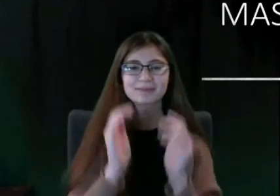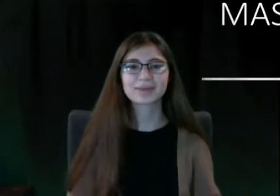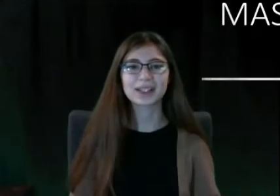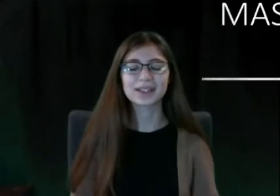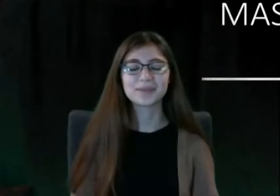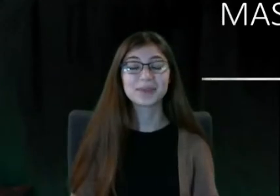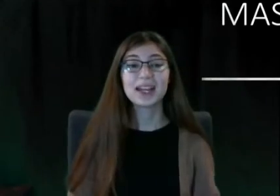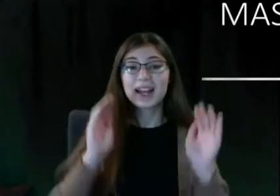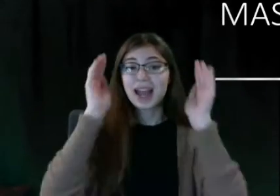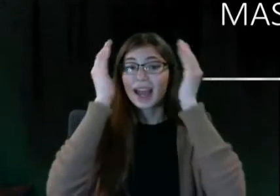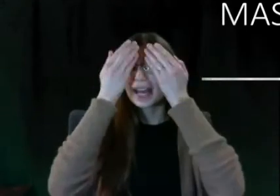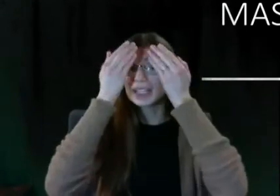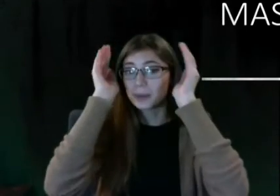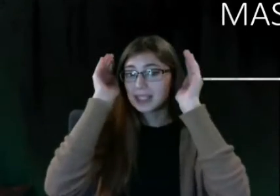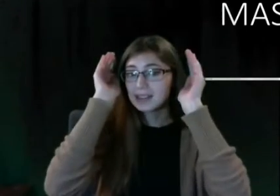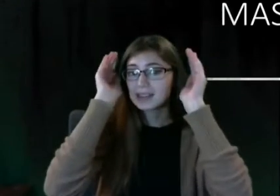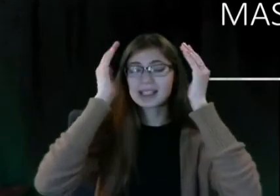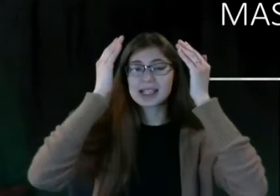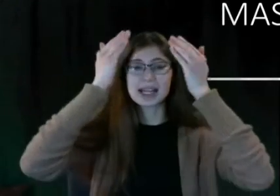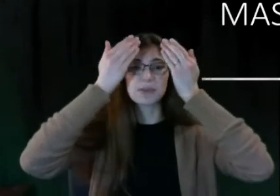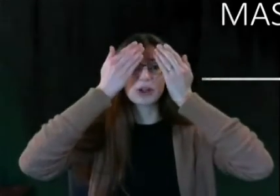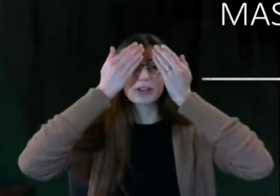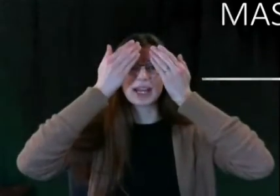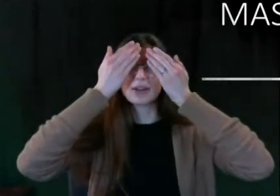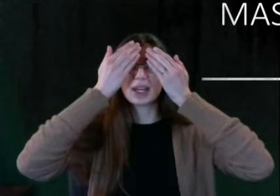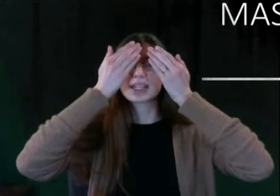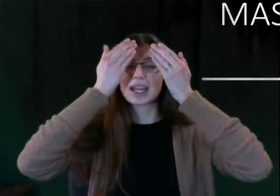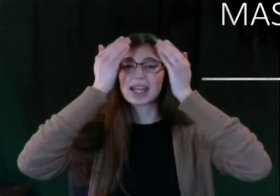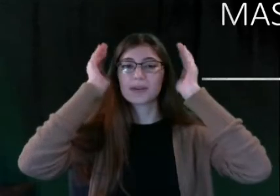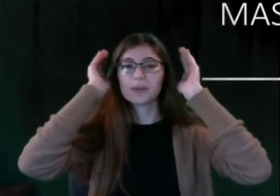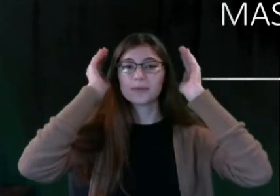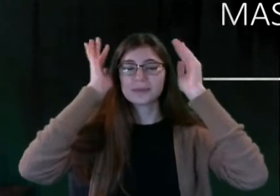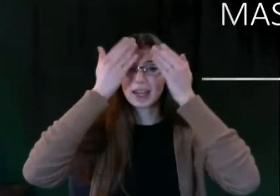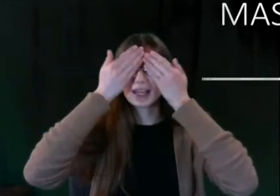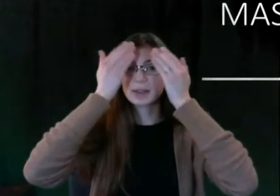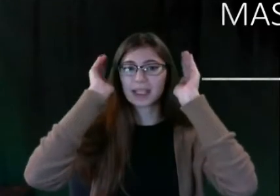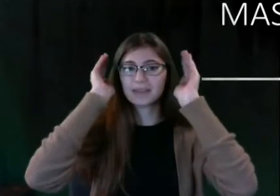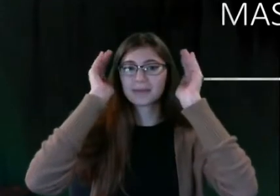Good. Halloween is kind of more down at an angle. Halloween.